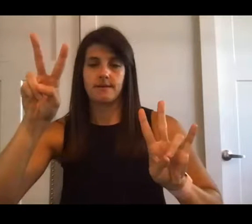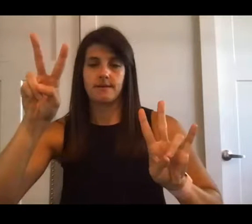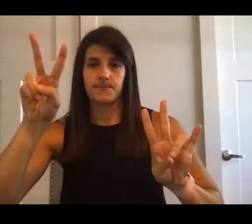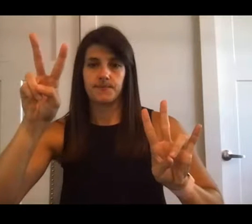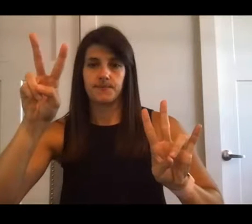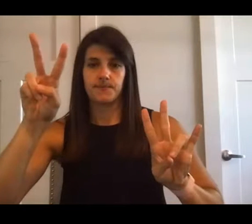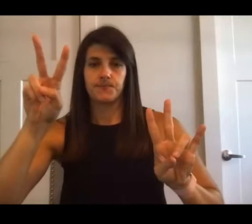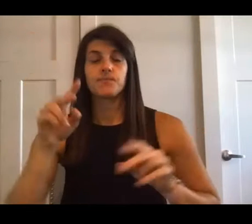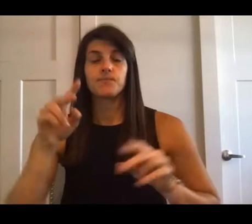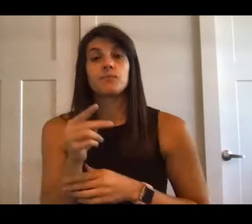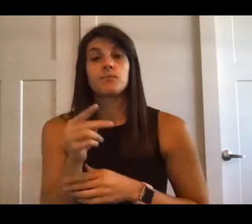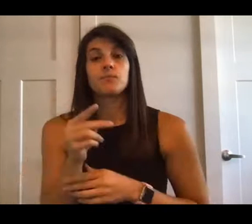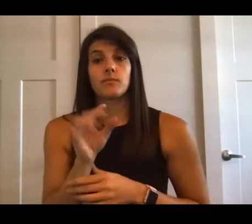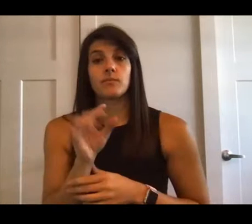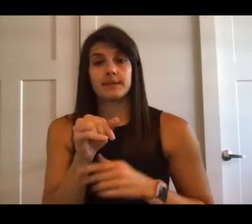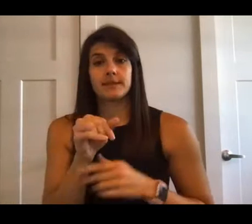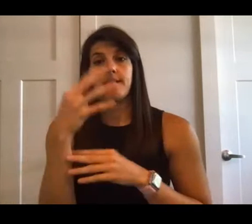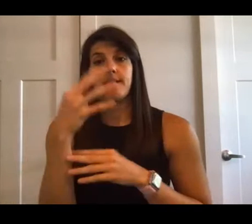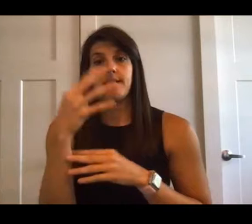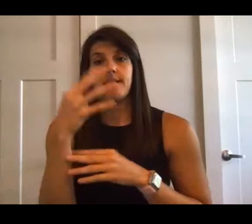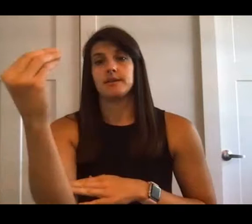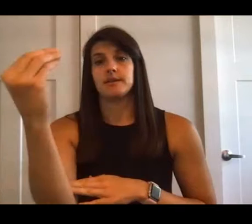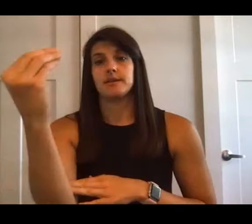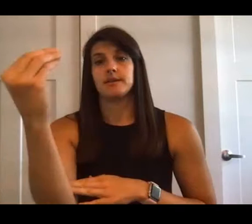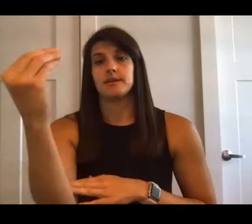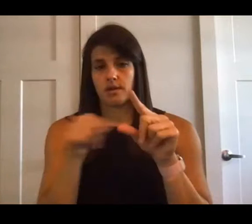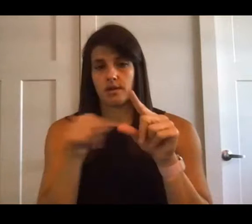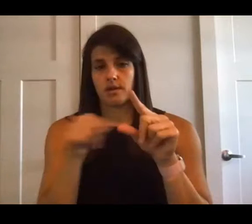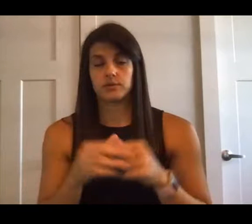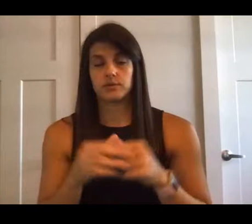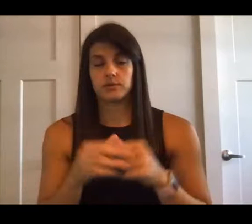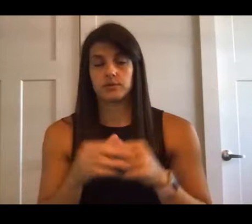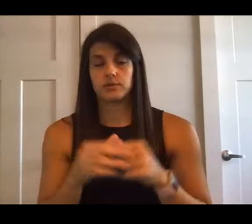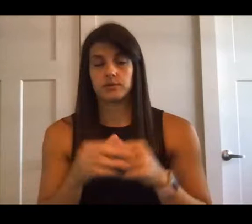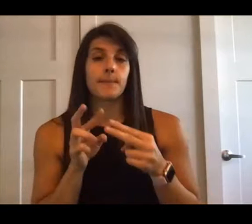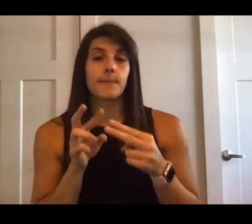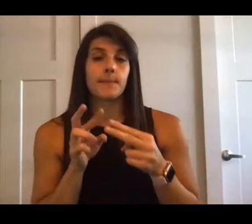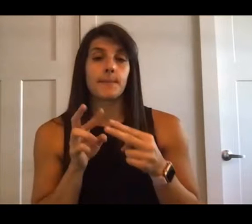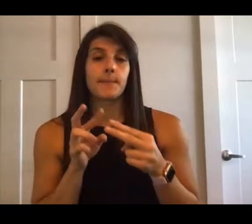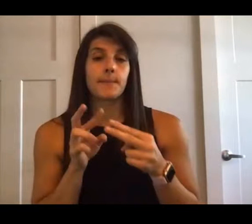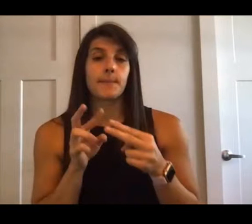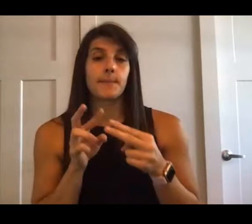Those are our exterior angles. Our pairs for interior angles,